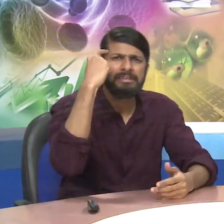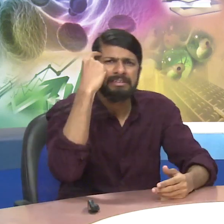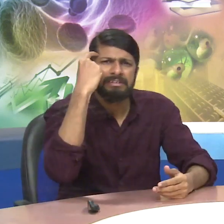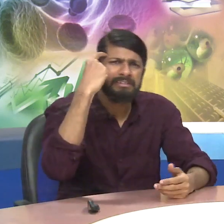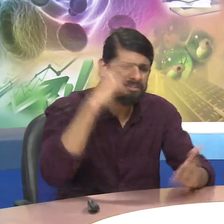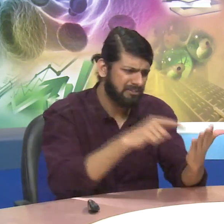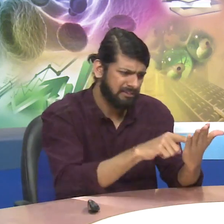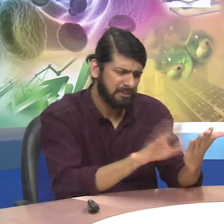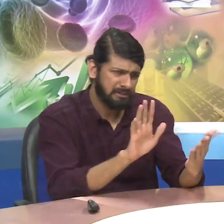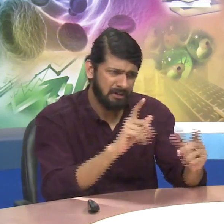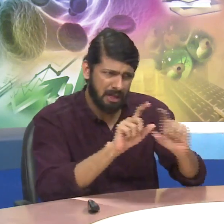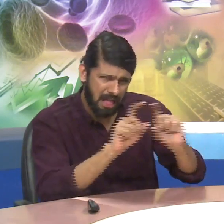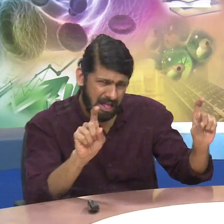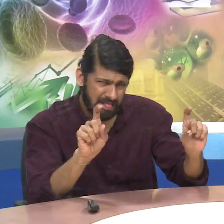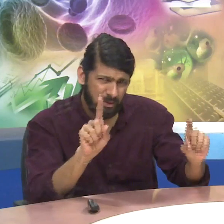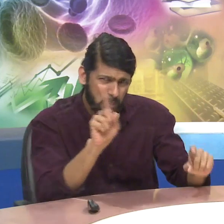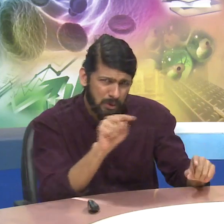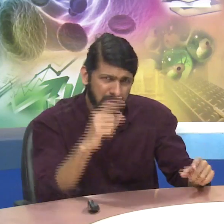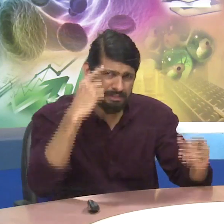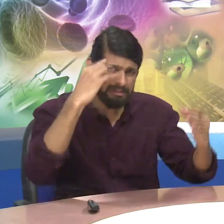to achieve consensus.